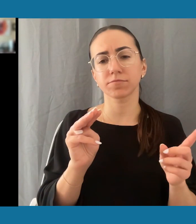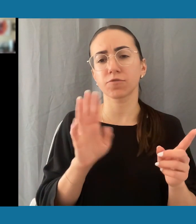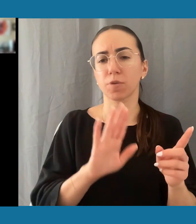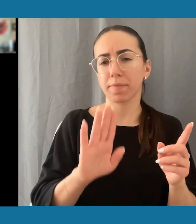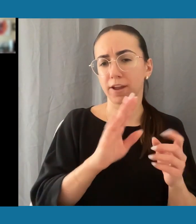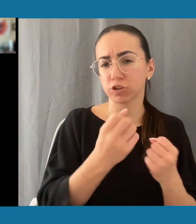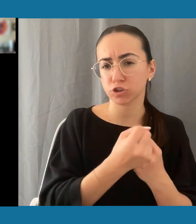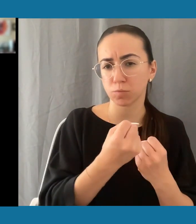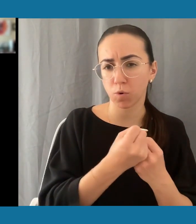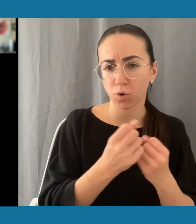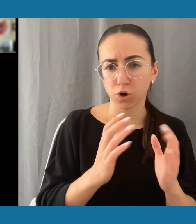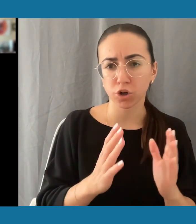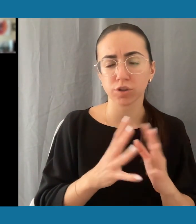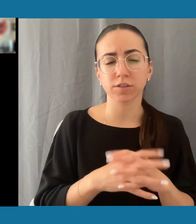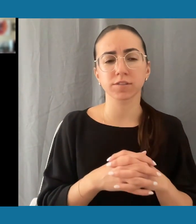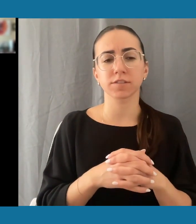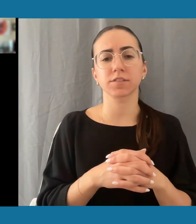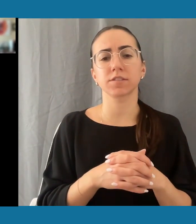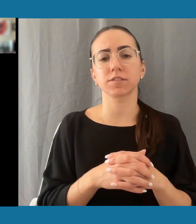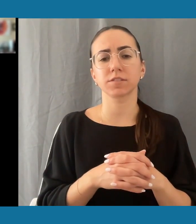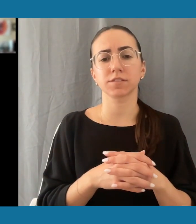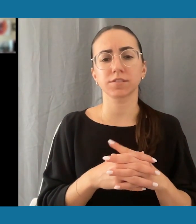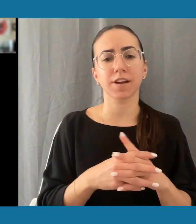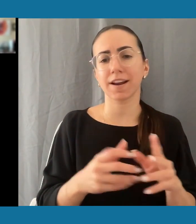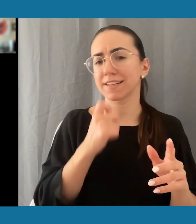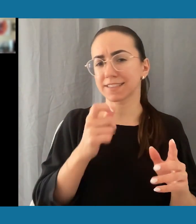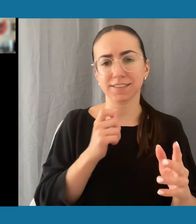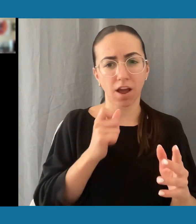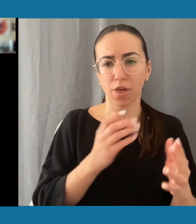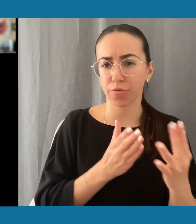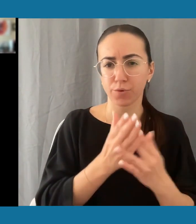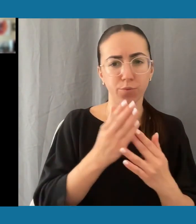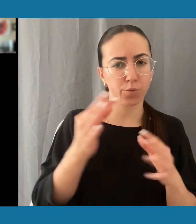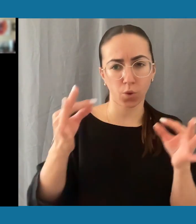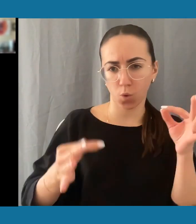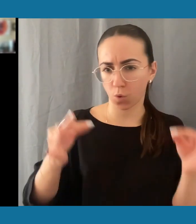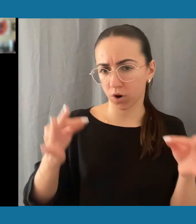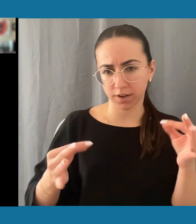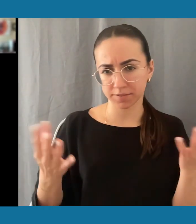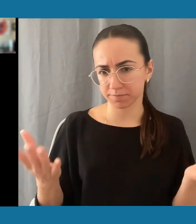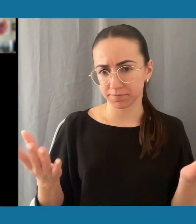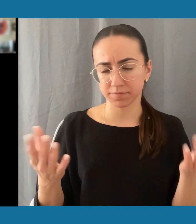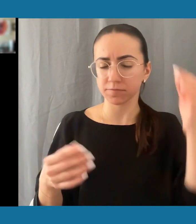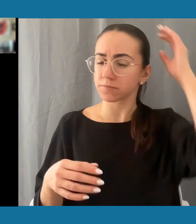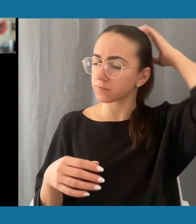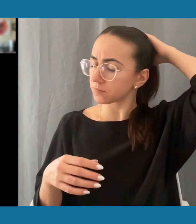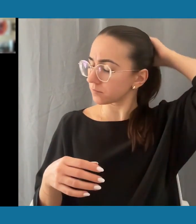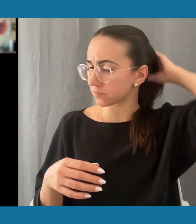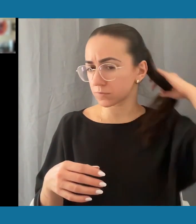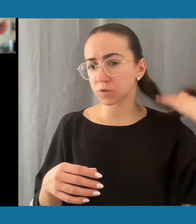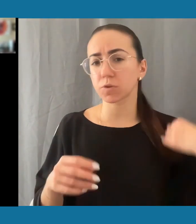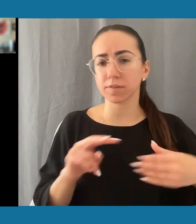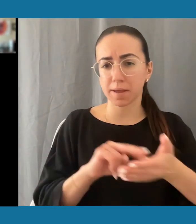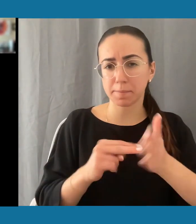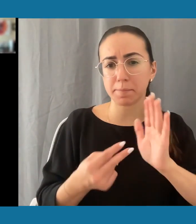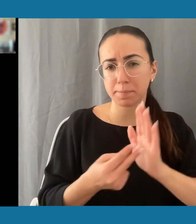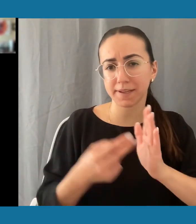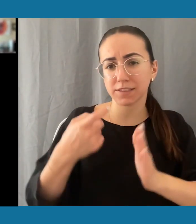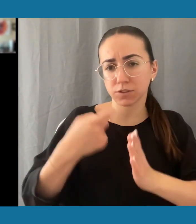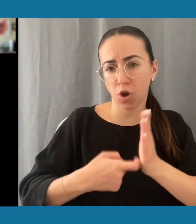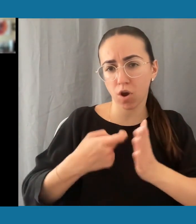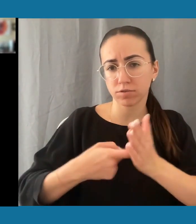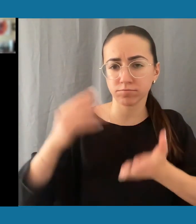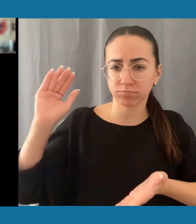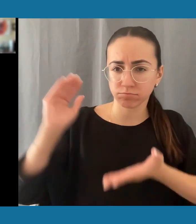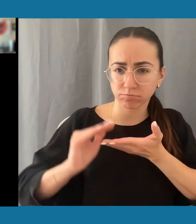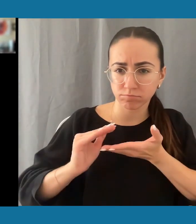court system. So it really is a cost savings and also addresses some of the stress put